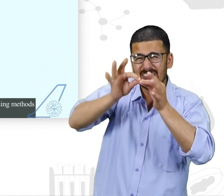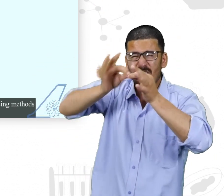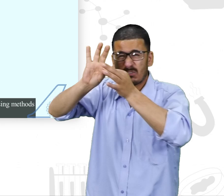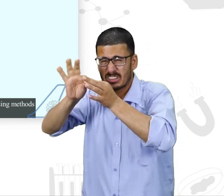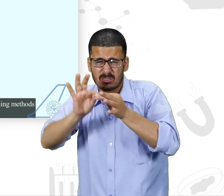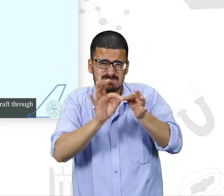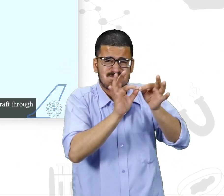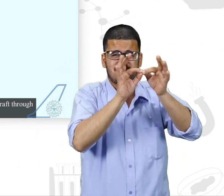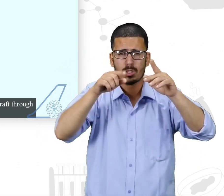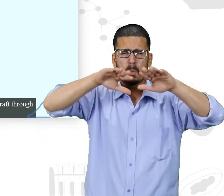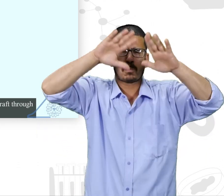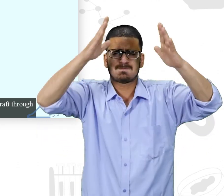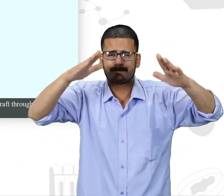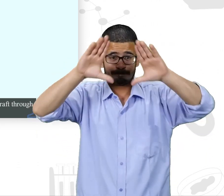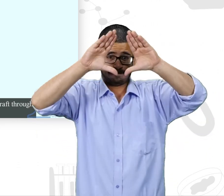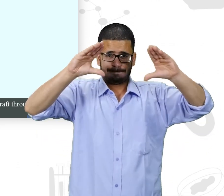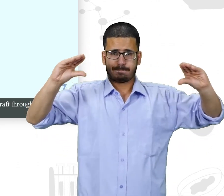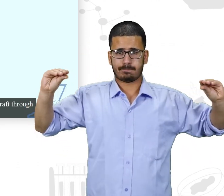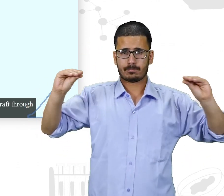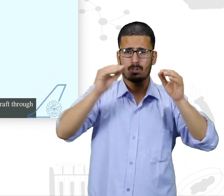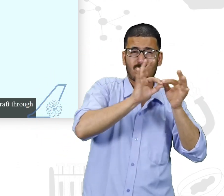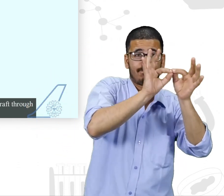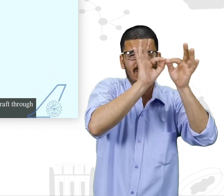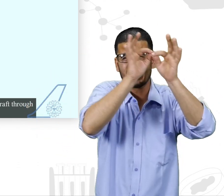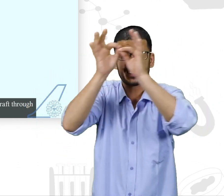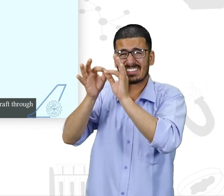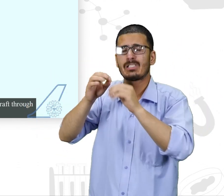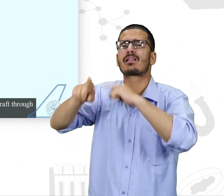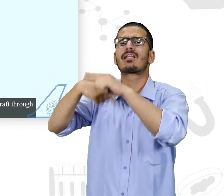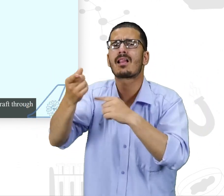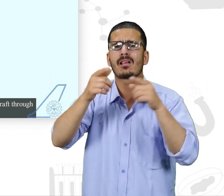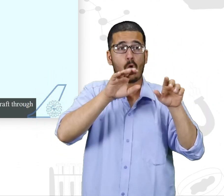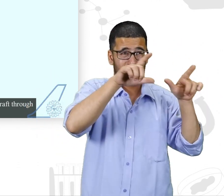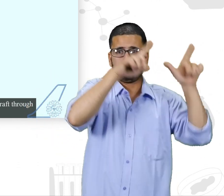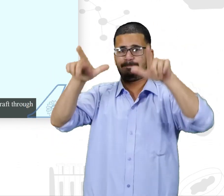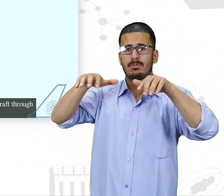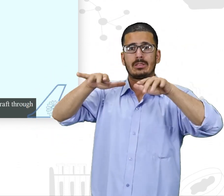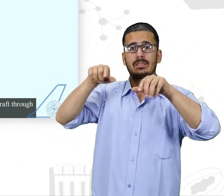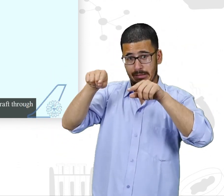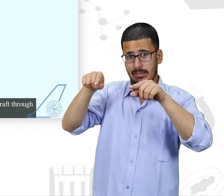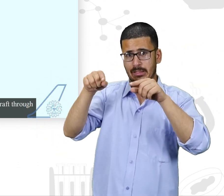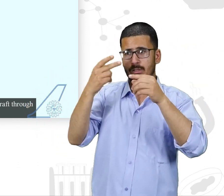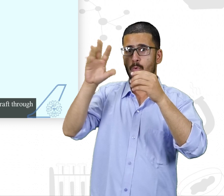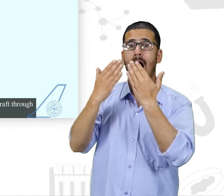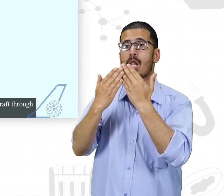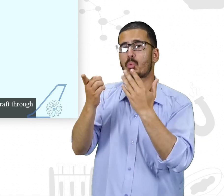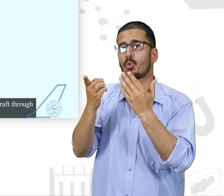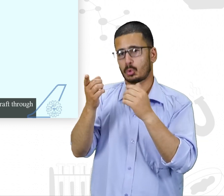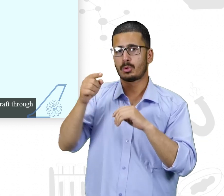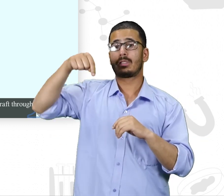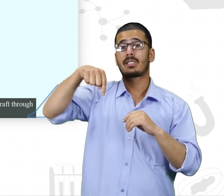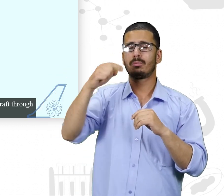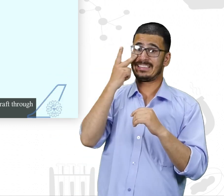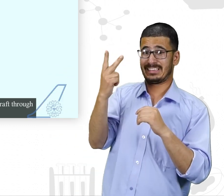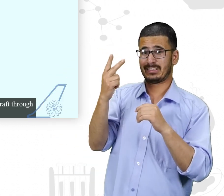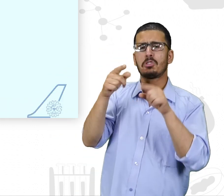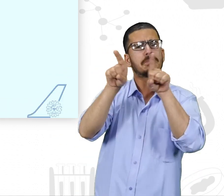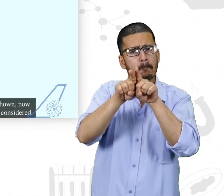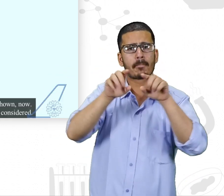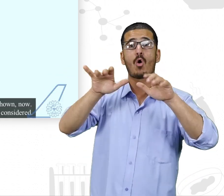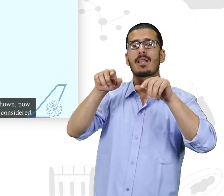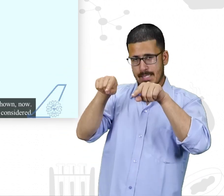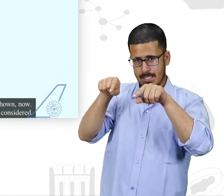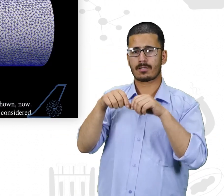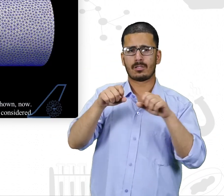the flow field. The details of a sample grid generated to study the flow over an aircraft through the CFD technique is shown